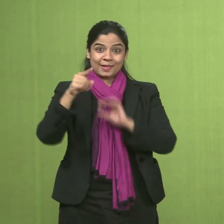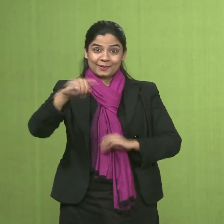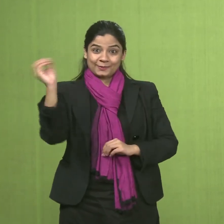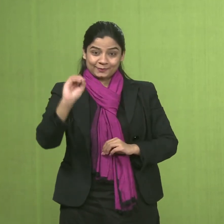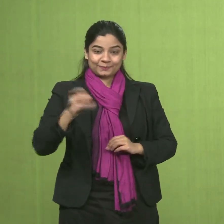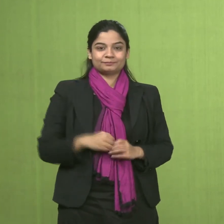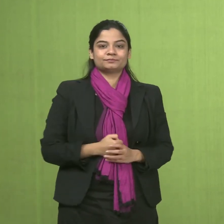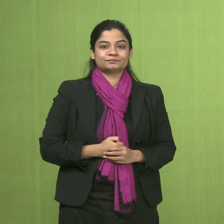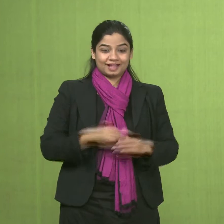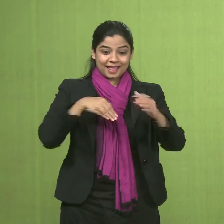Non-electrical equipments,